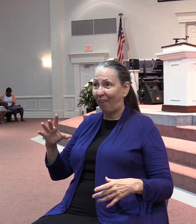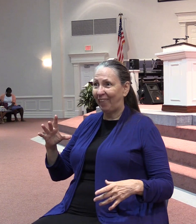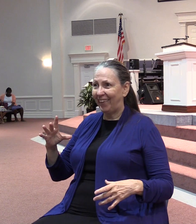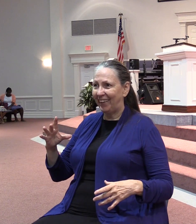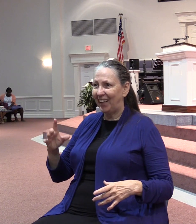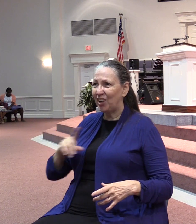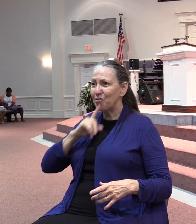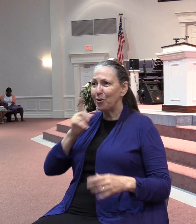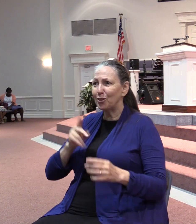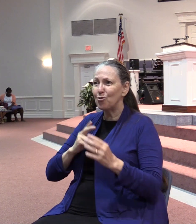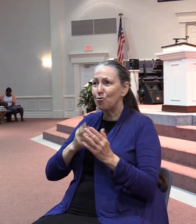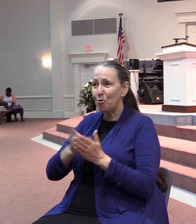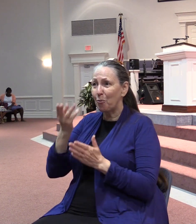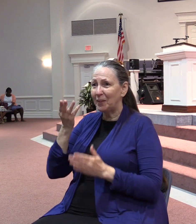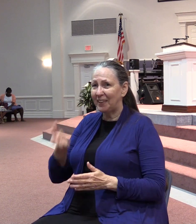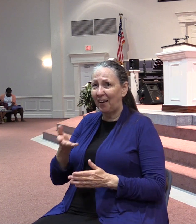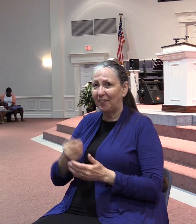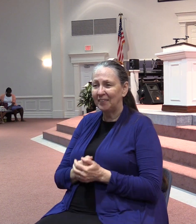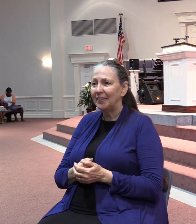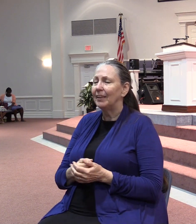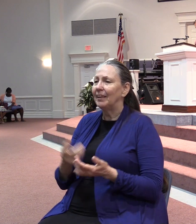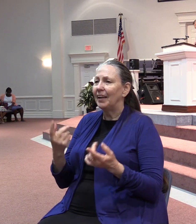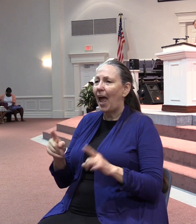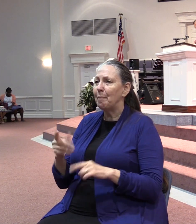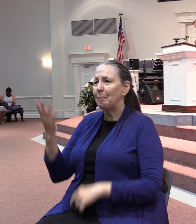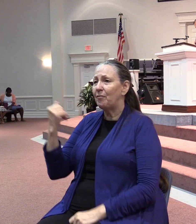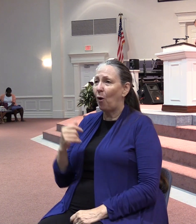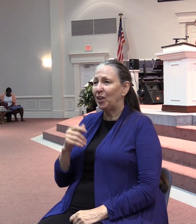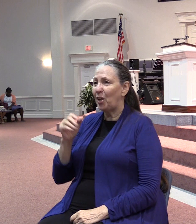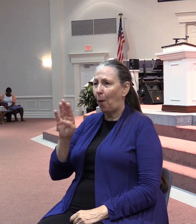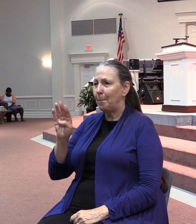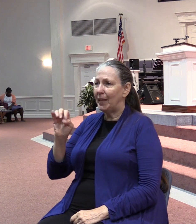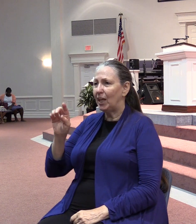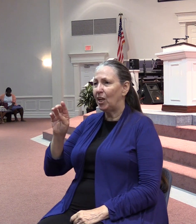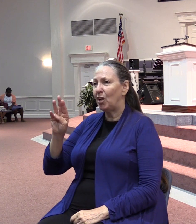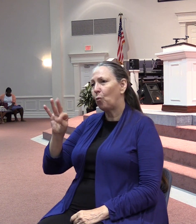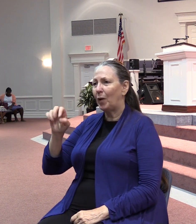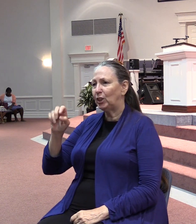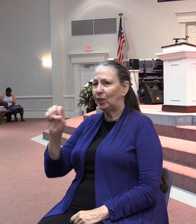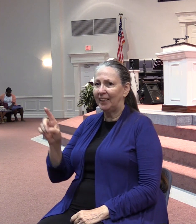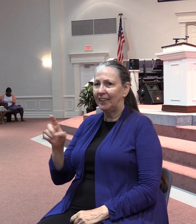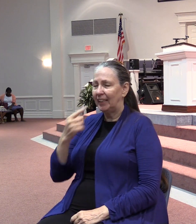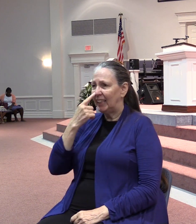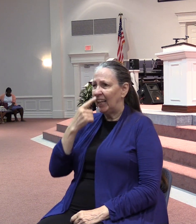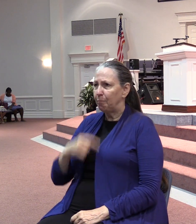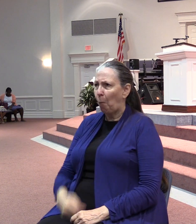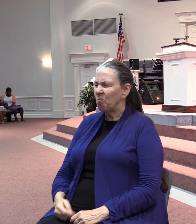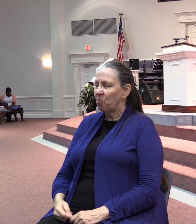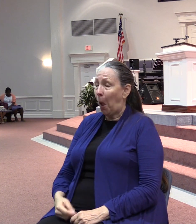There was a time when just twitching the nose indicated that allergy season was